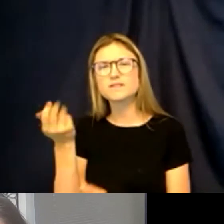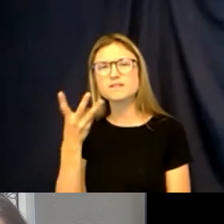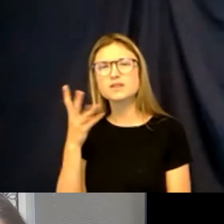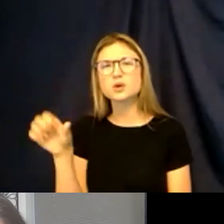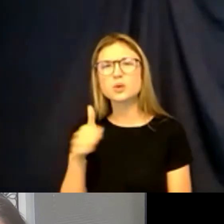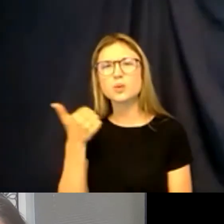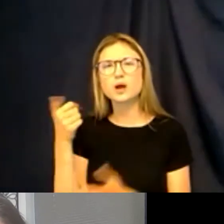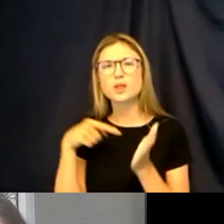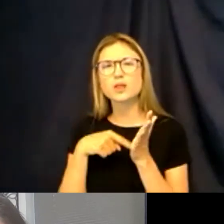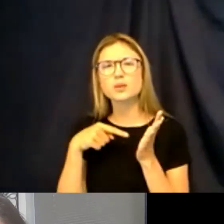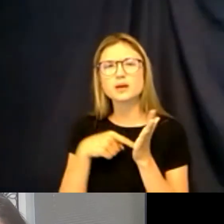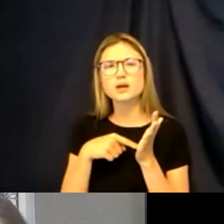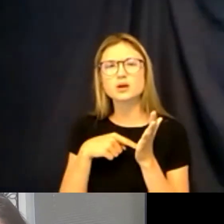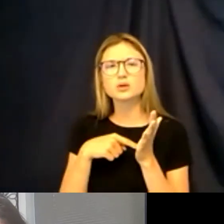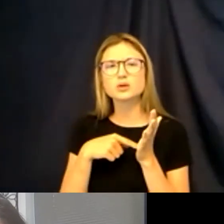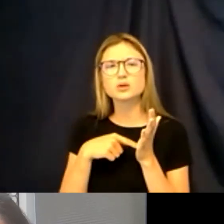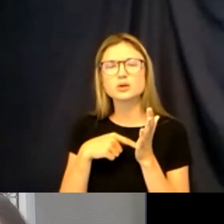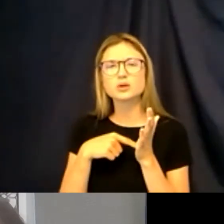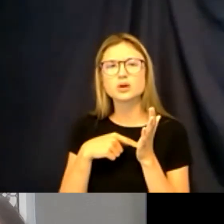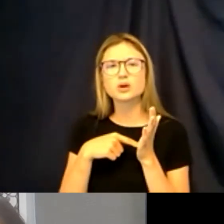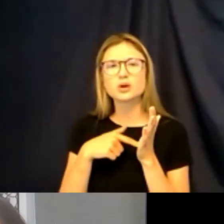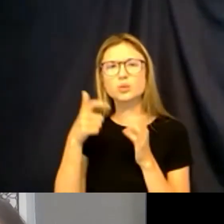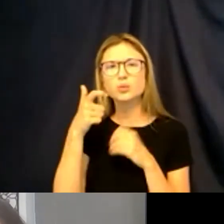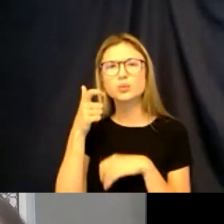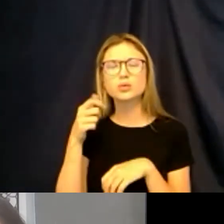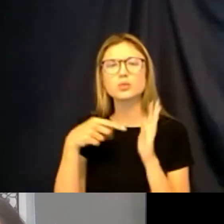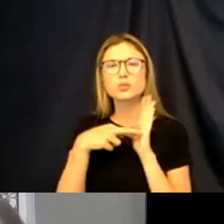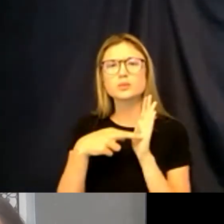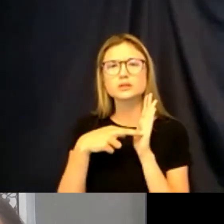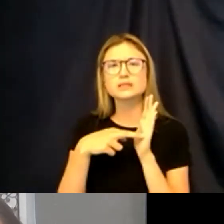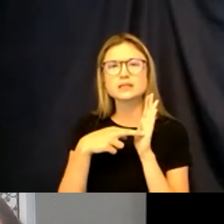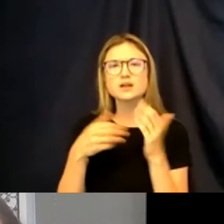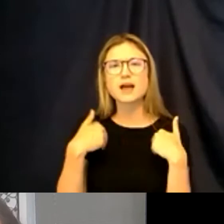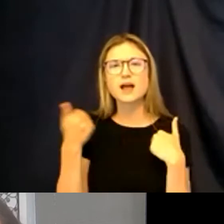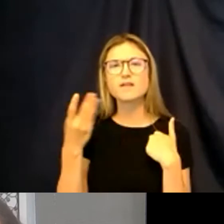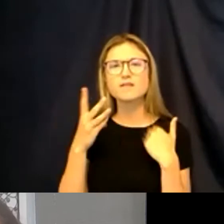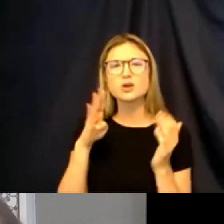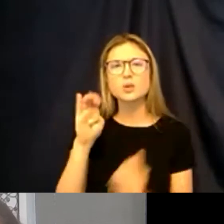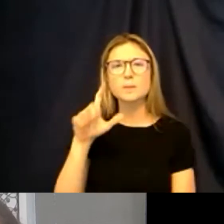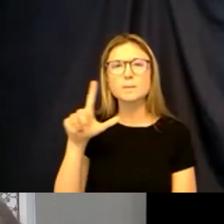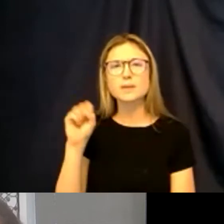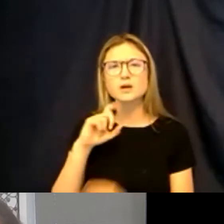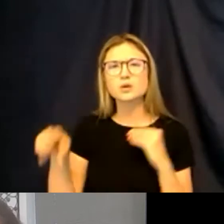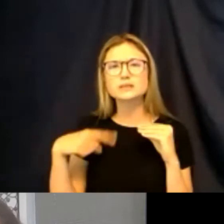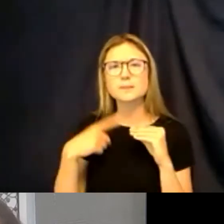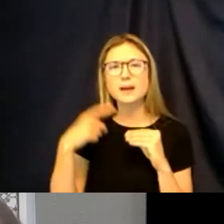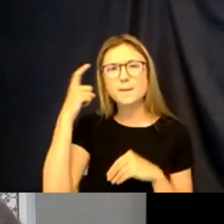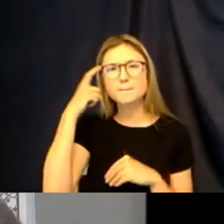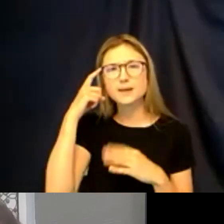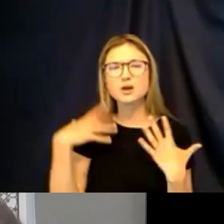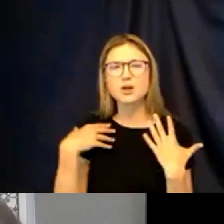Representative DePlessis had a couple of bills in regards to mental health. And they had to do